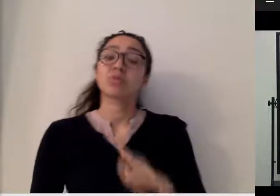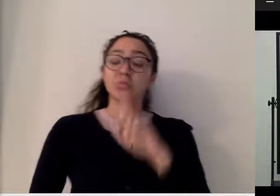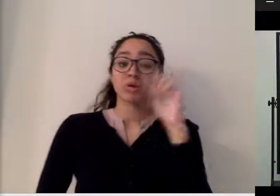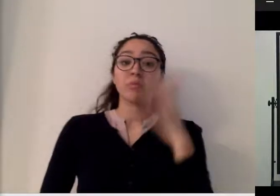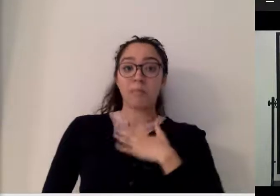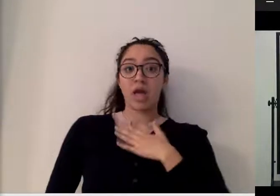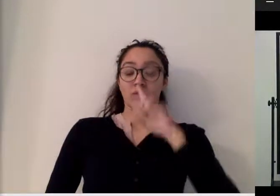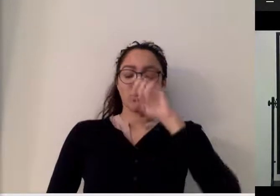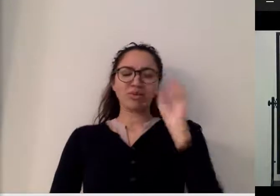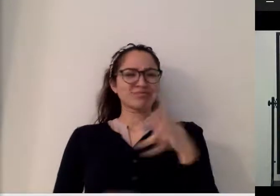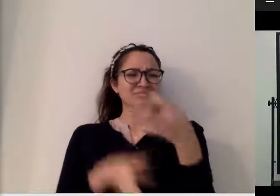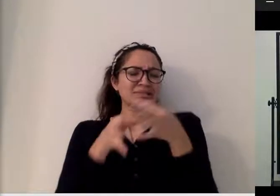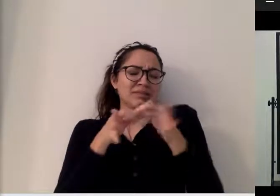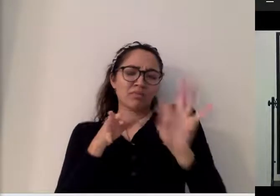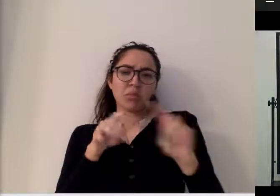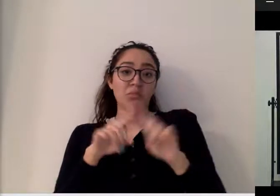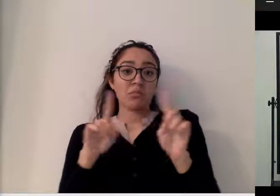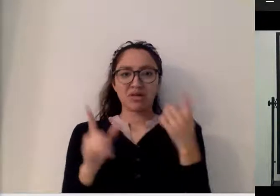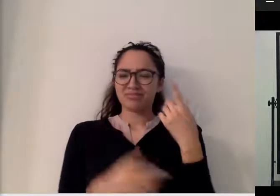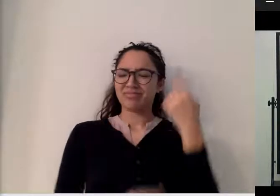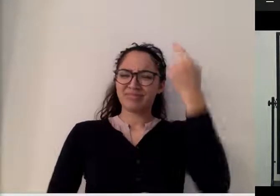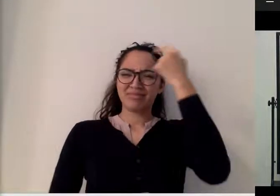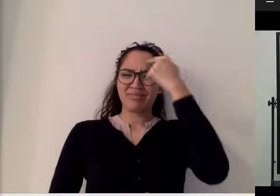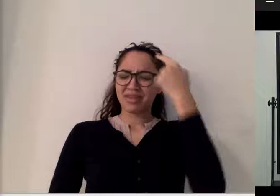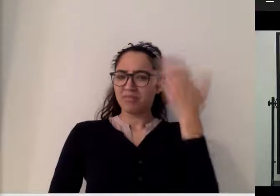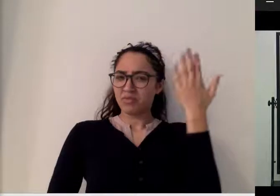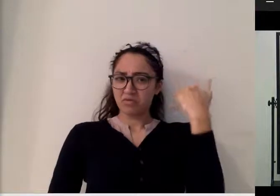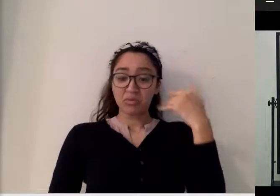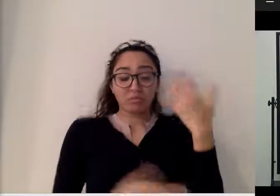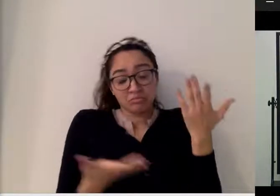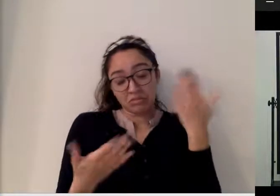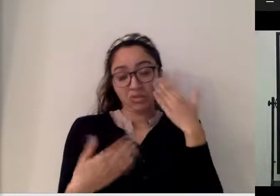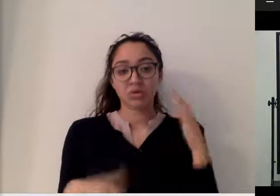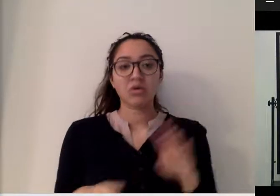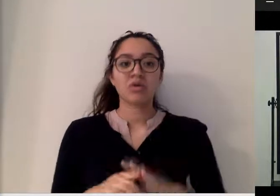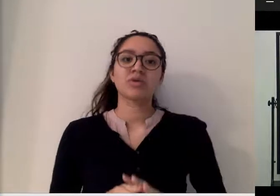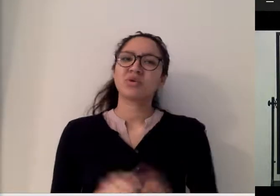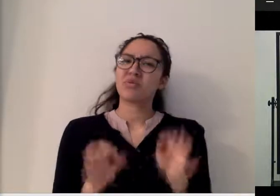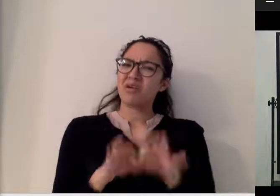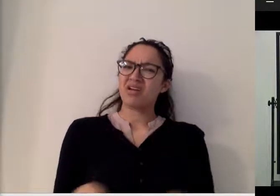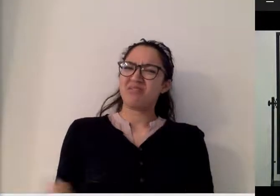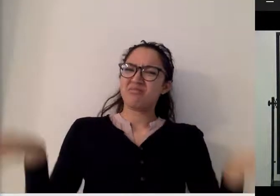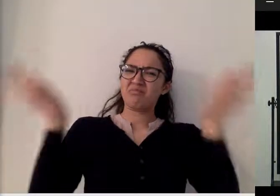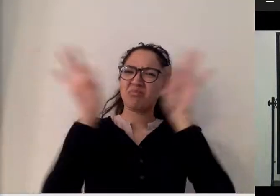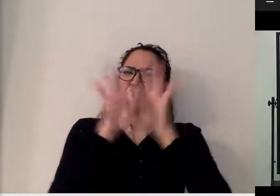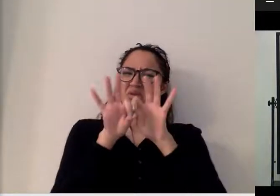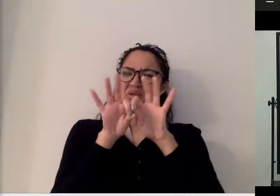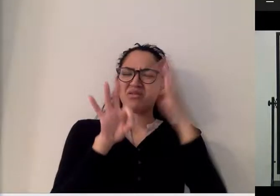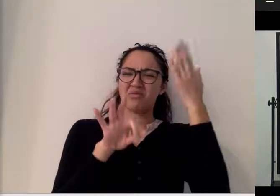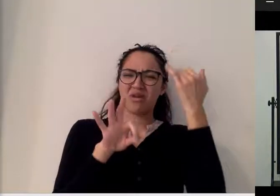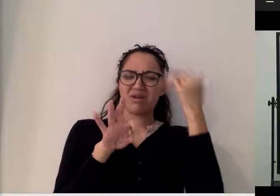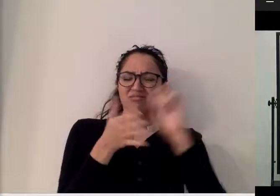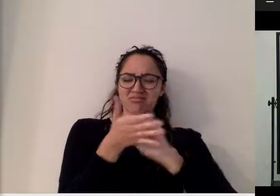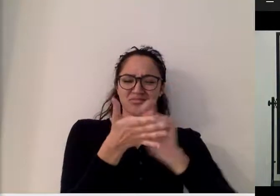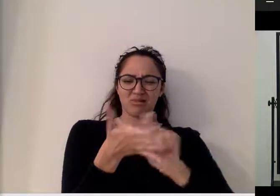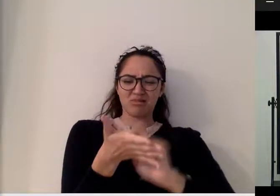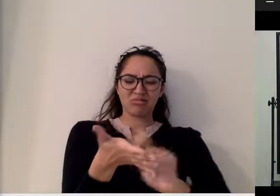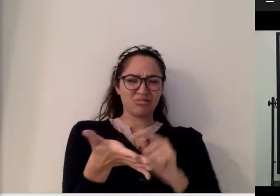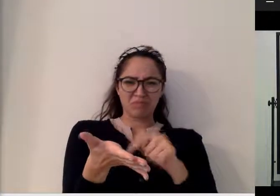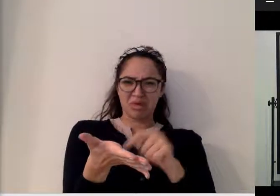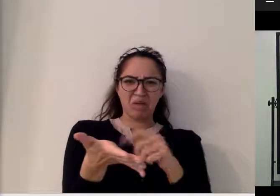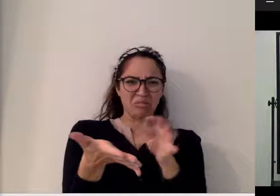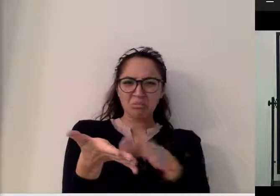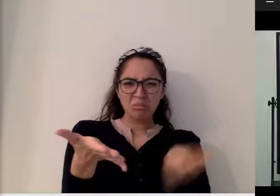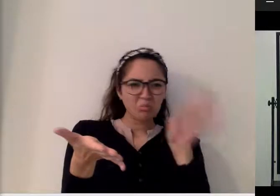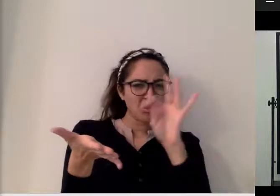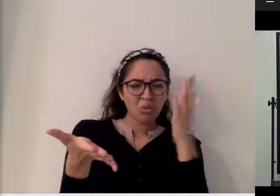ever thought of this. Why is it important or helpful for you to take notes while a teacher is talking? What's the whole point of even